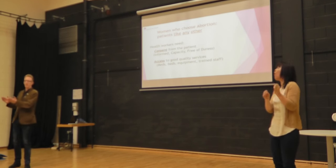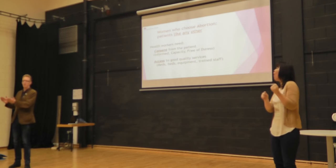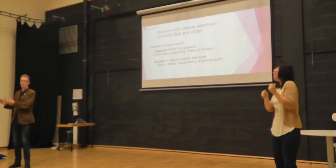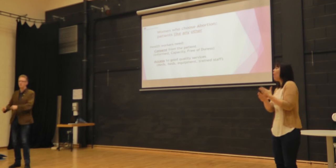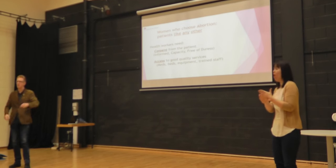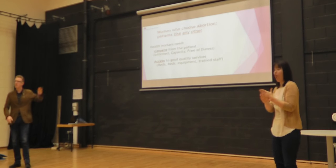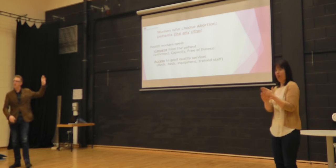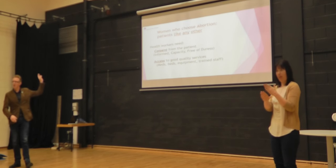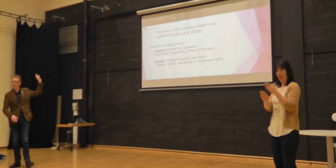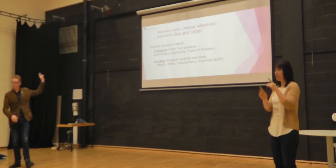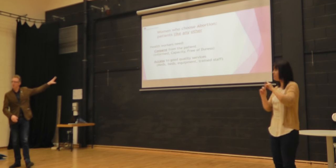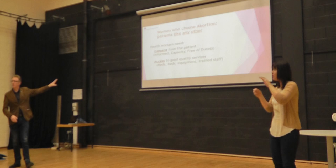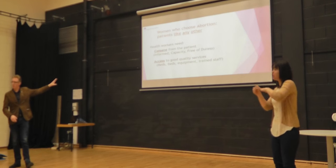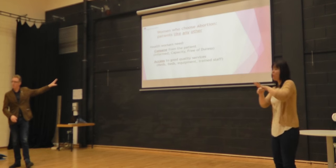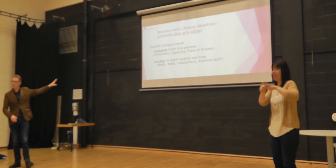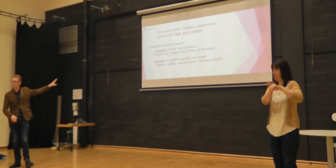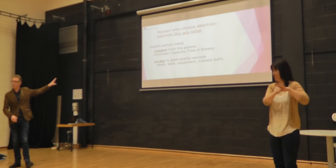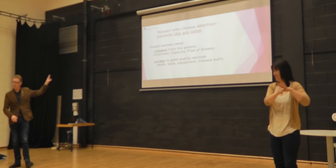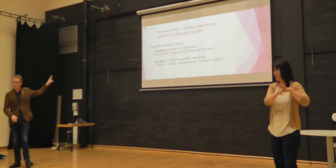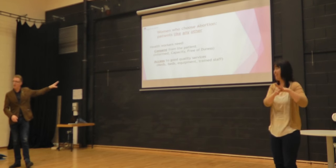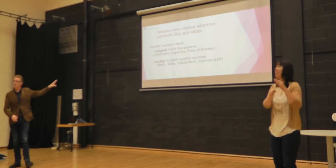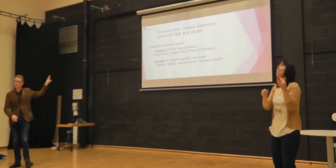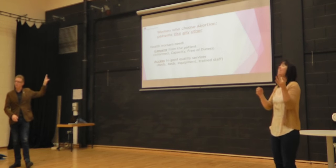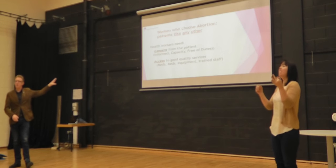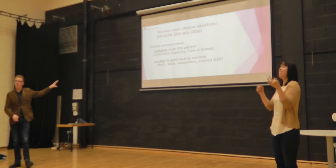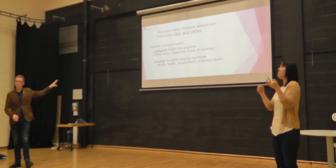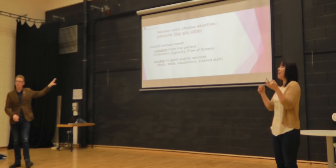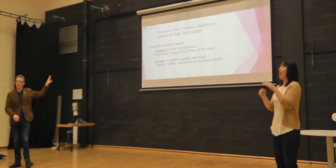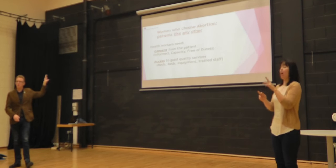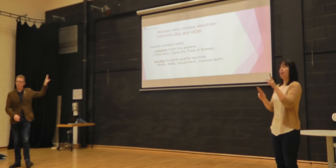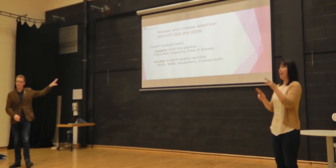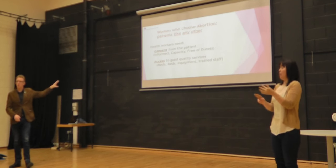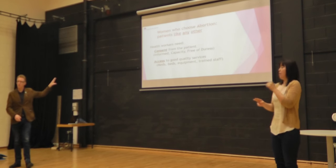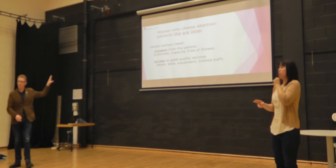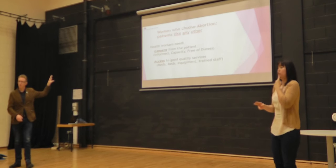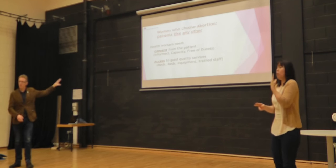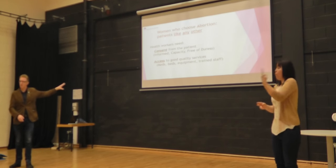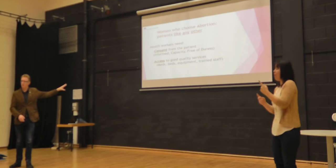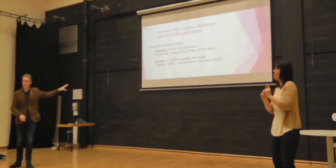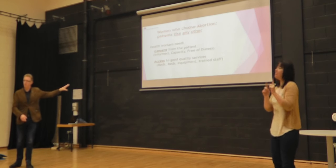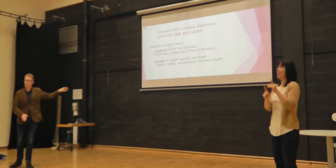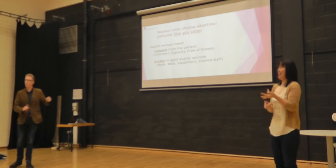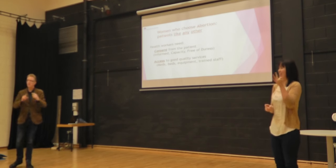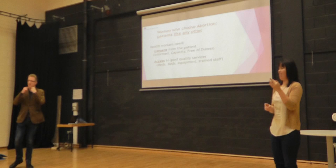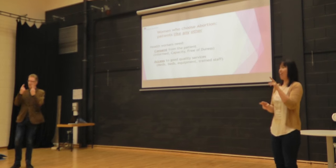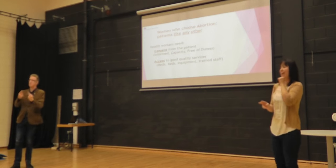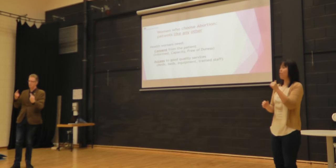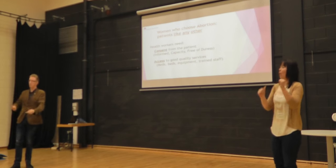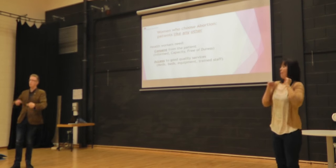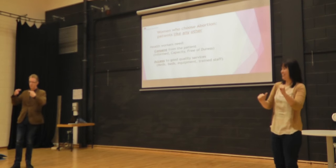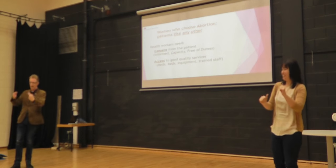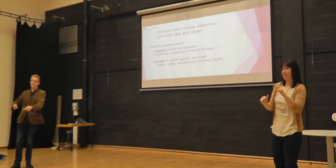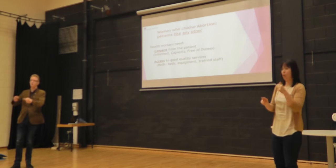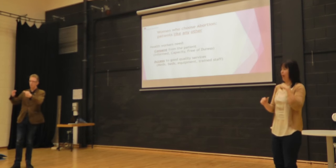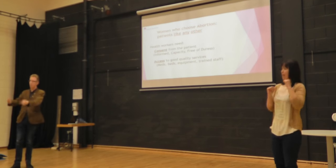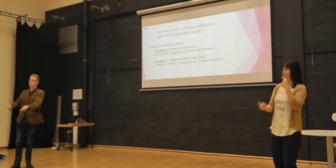they lack capacity, and pregnant women lack the capacity to give consent. Now, nobody says